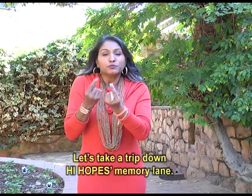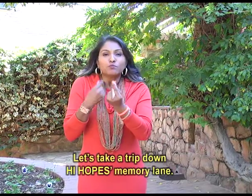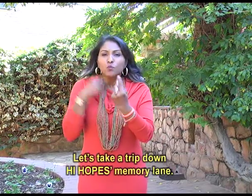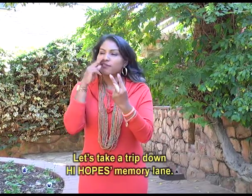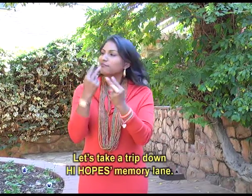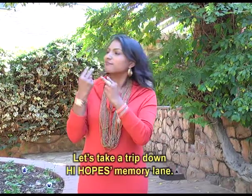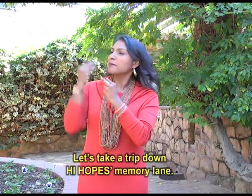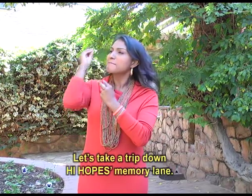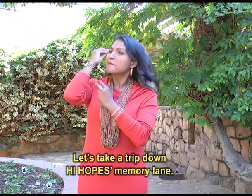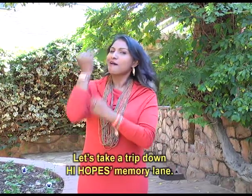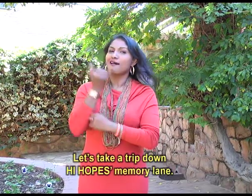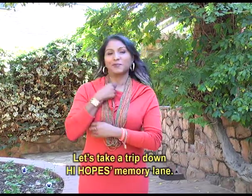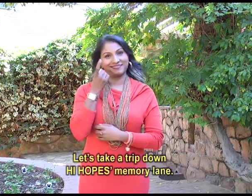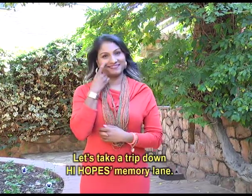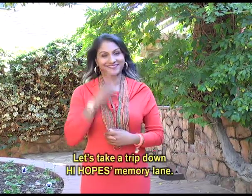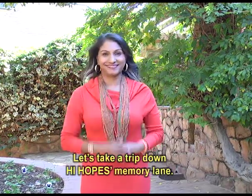lane.